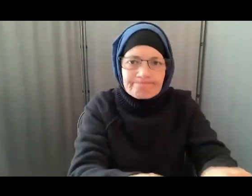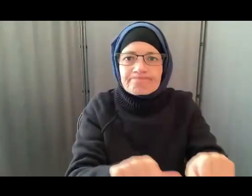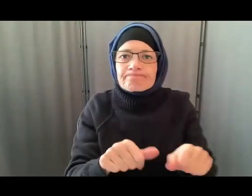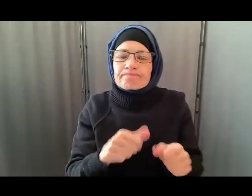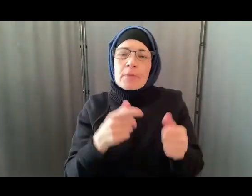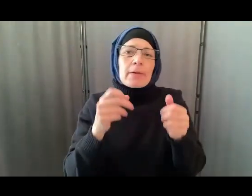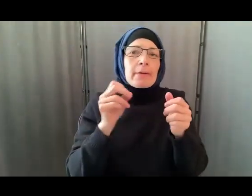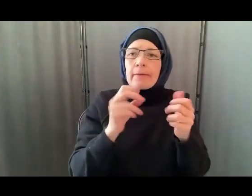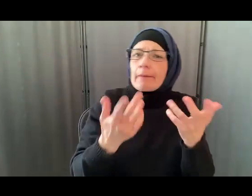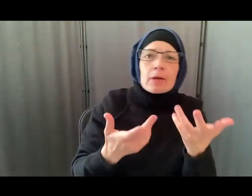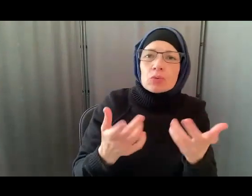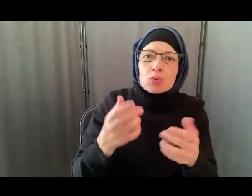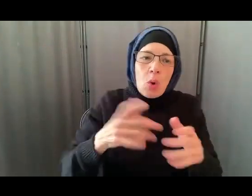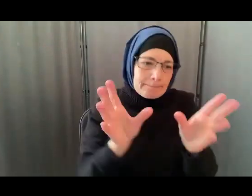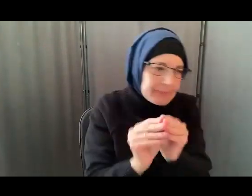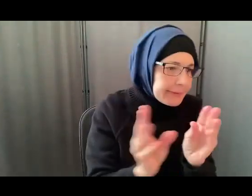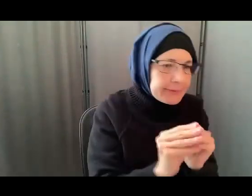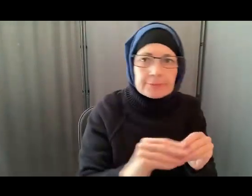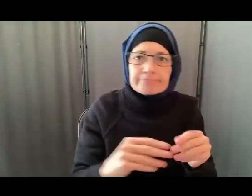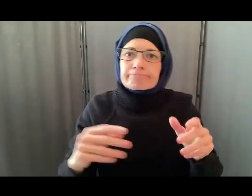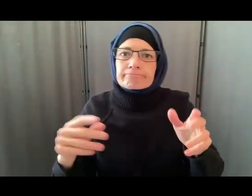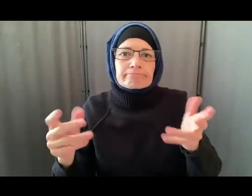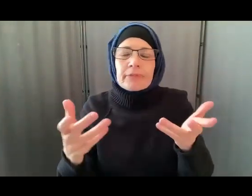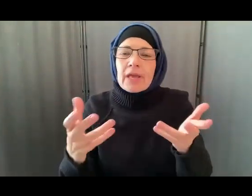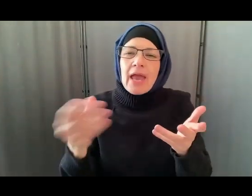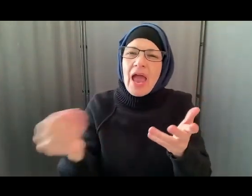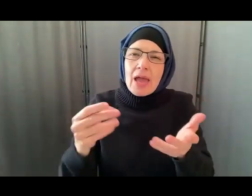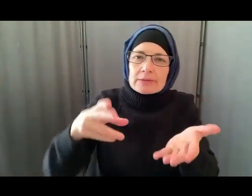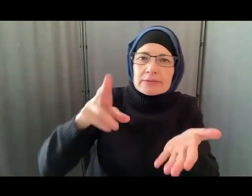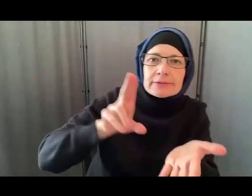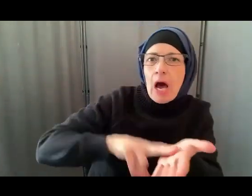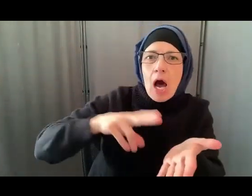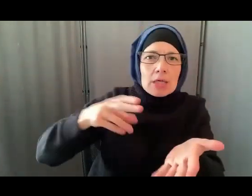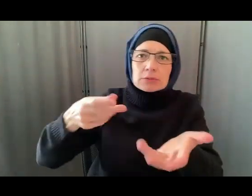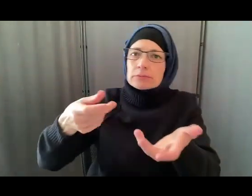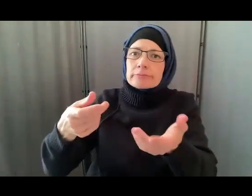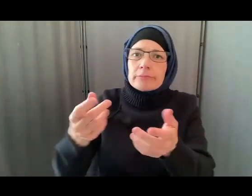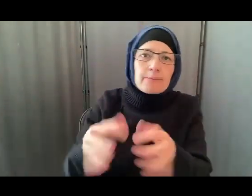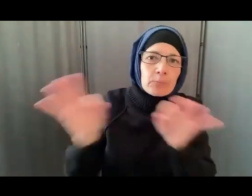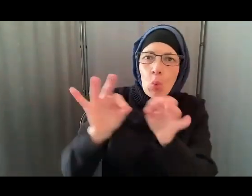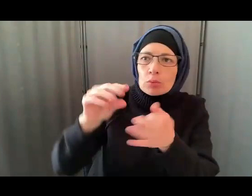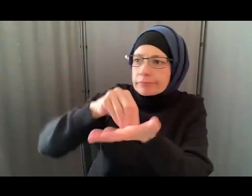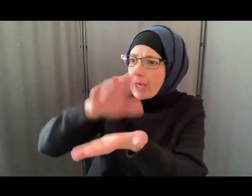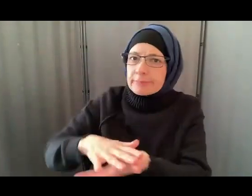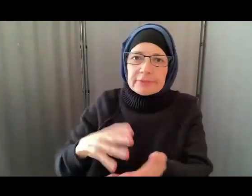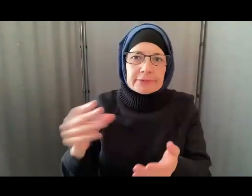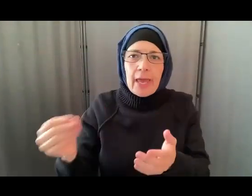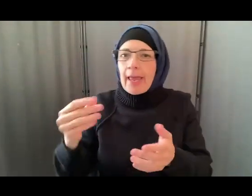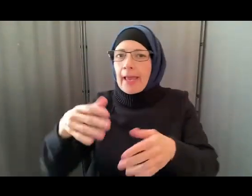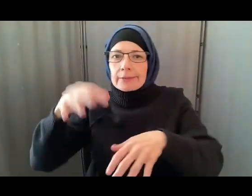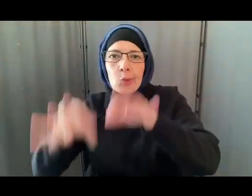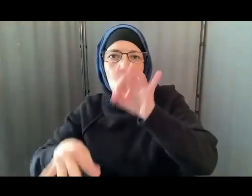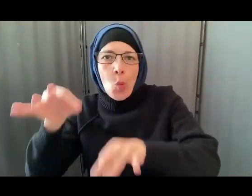cultivate and hold meetings and sign contracts and hear court cases and